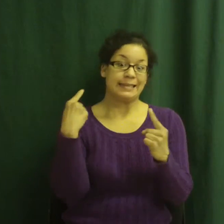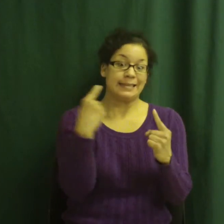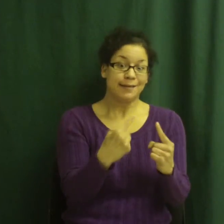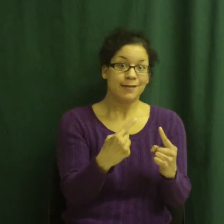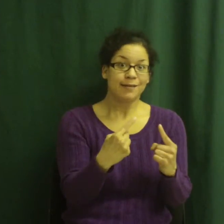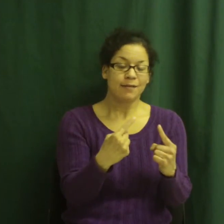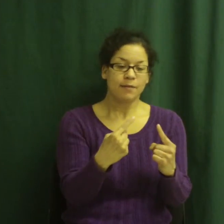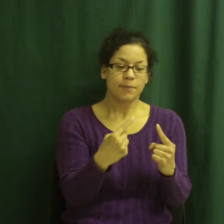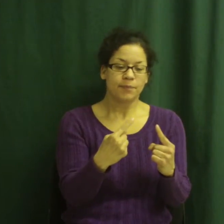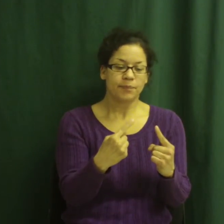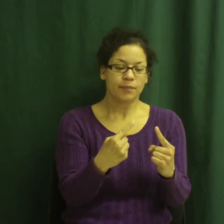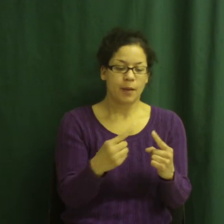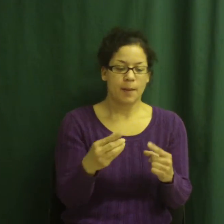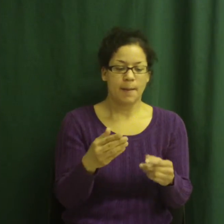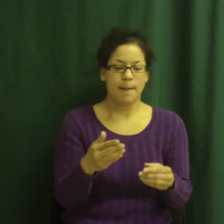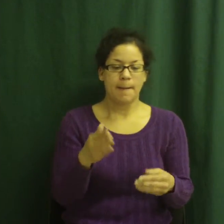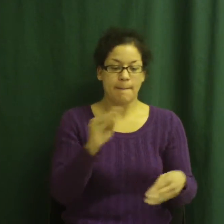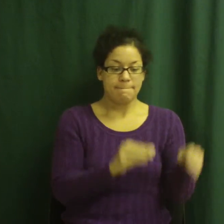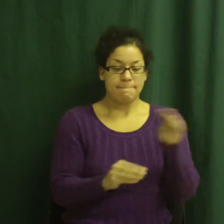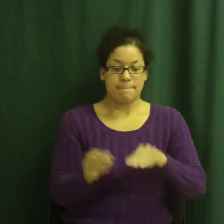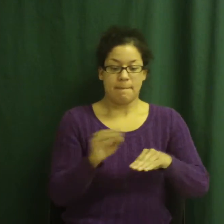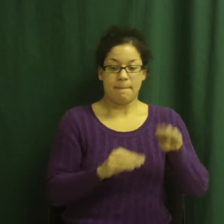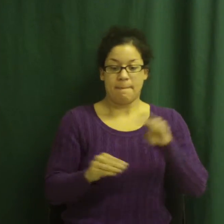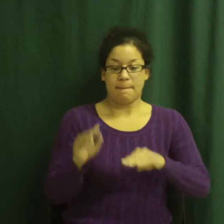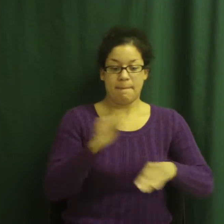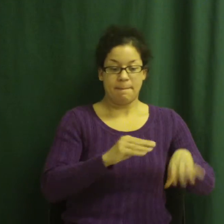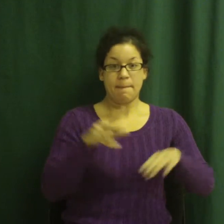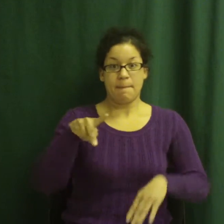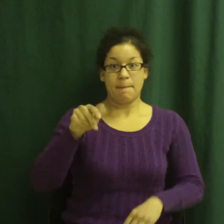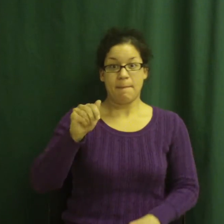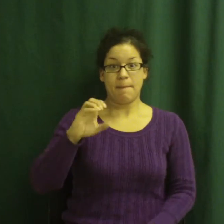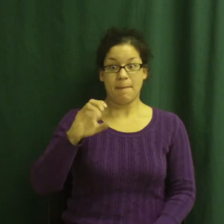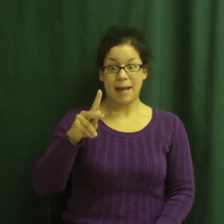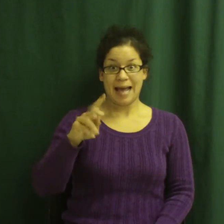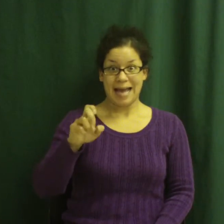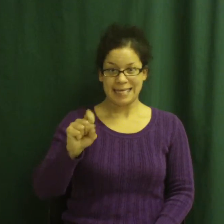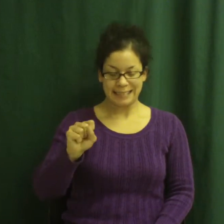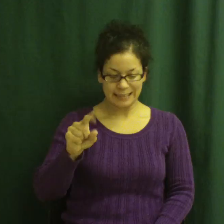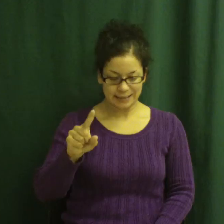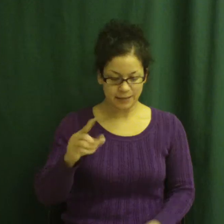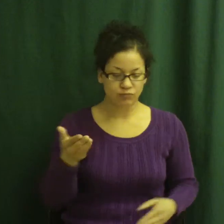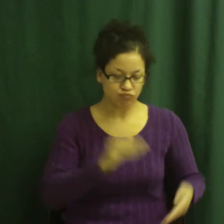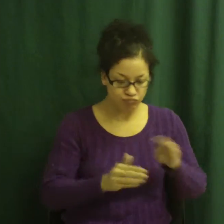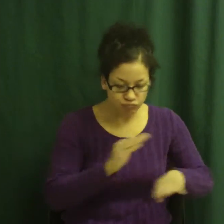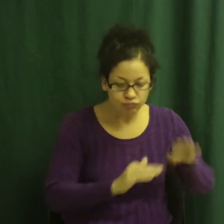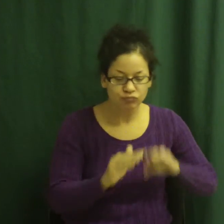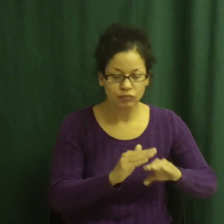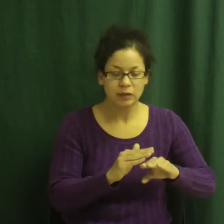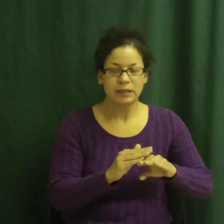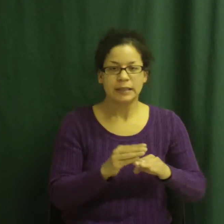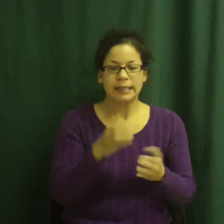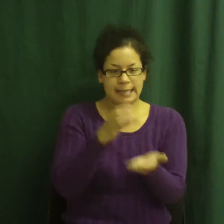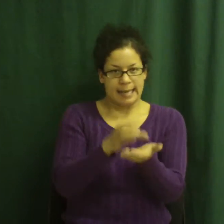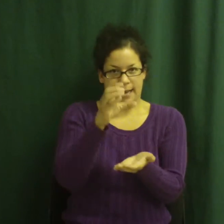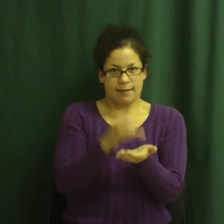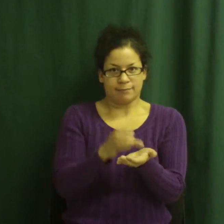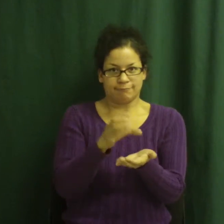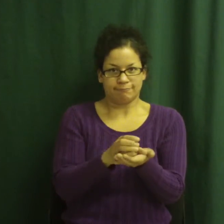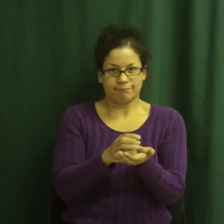Actually, there is no living fish called a sardine. Any one of